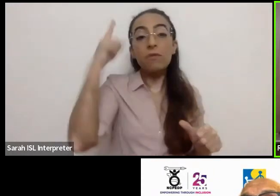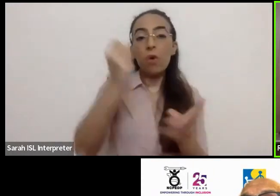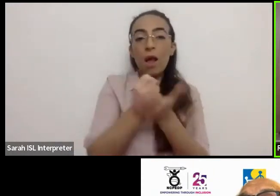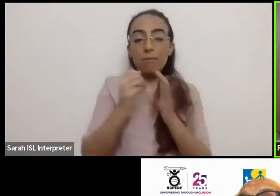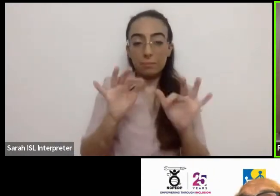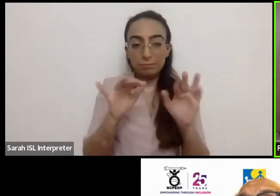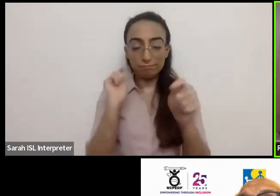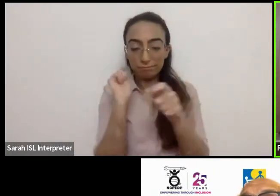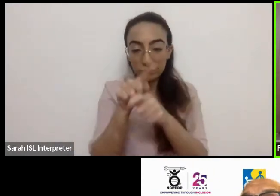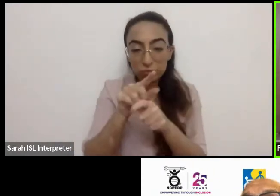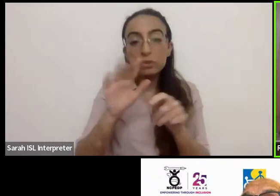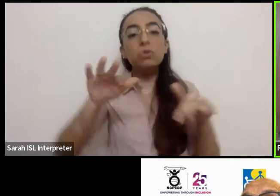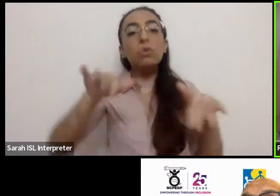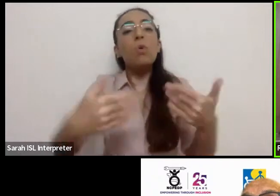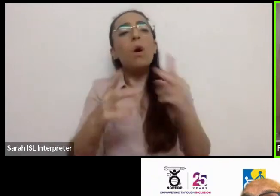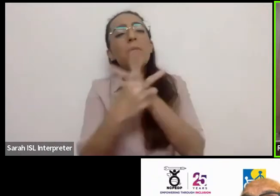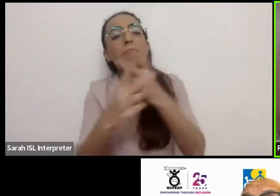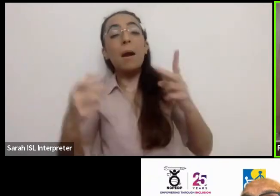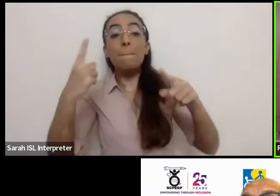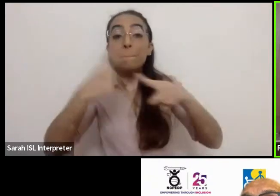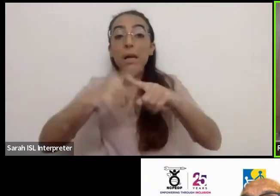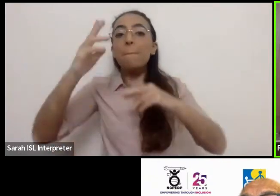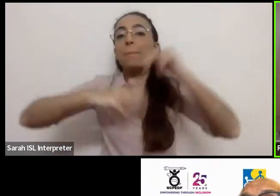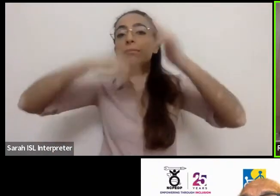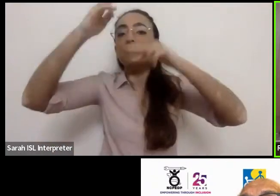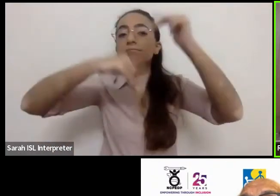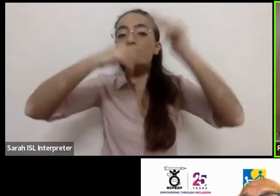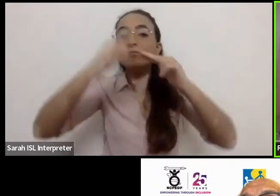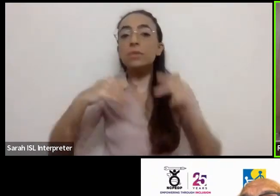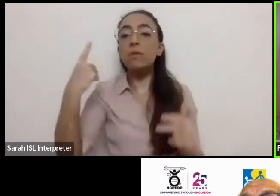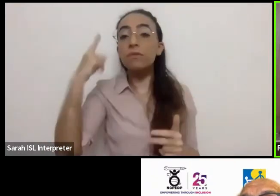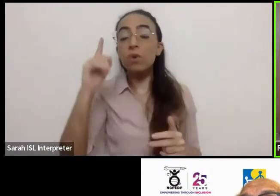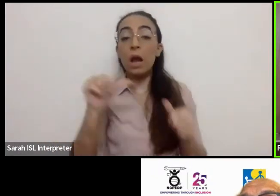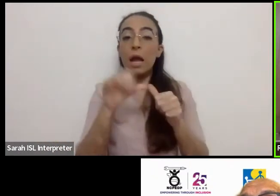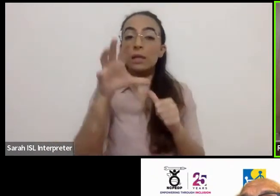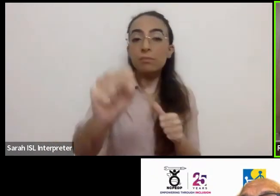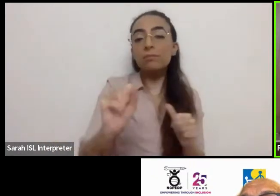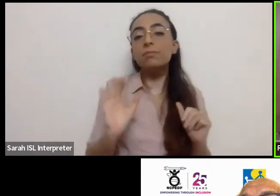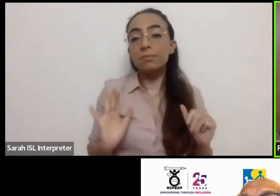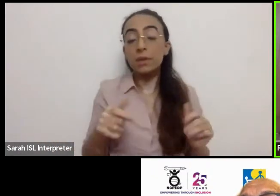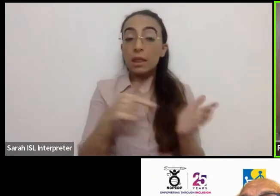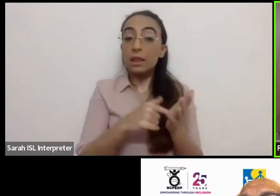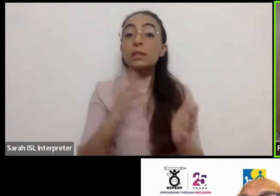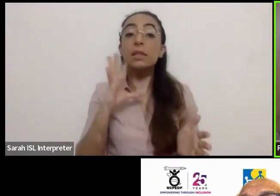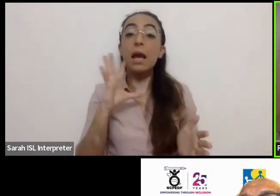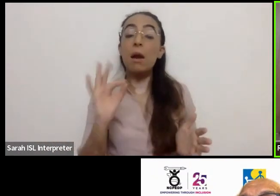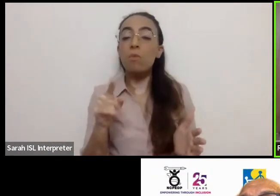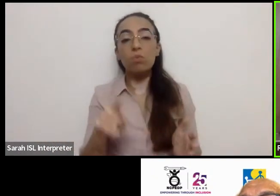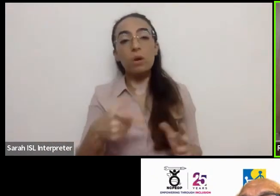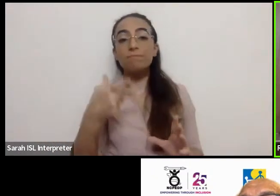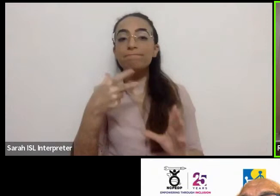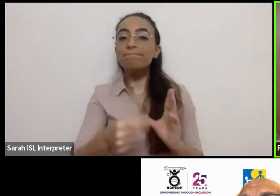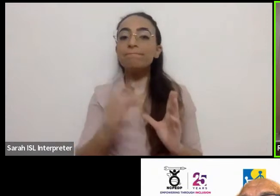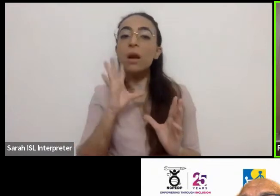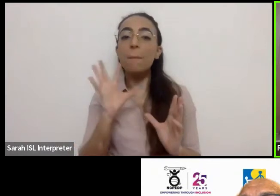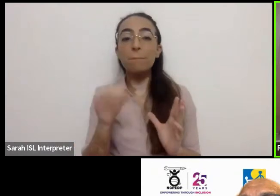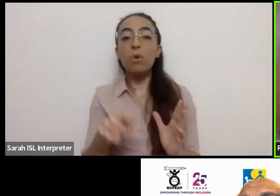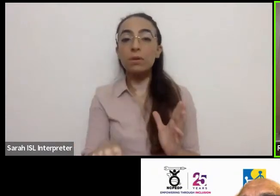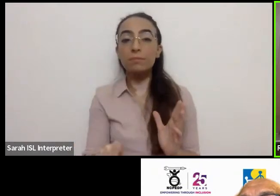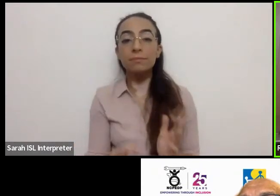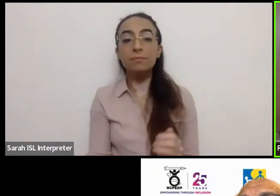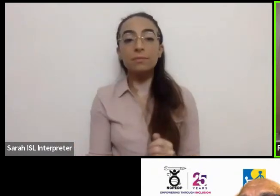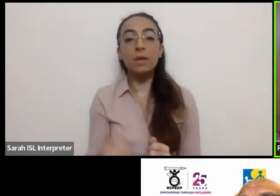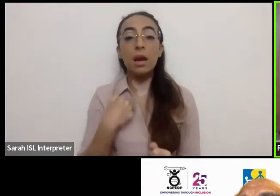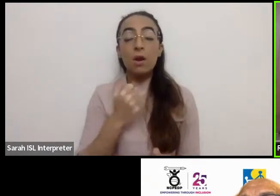to drive great focus on infrastructure, availability and accessibility. And that's been an important, probably the most core thing that we've tried to do. All